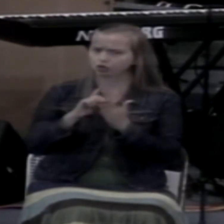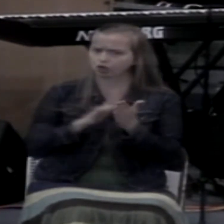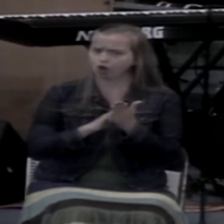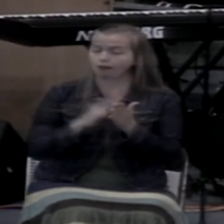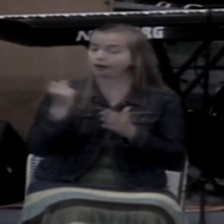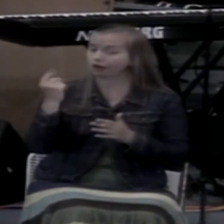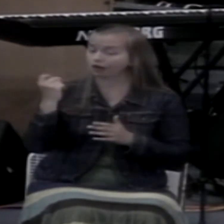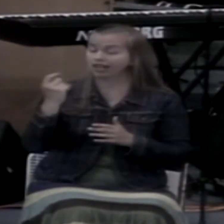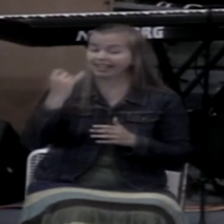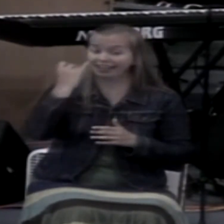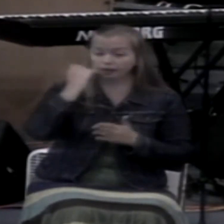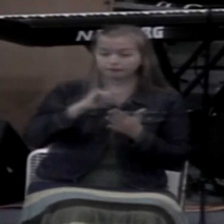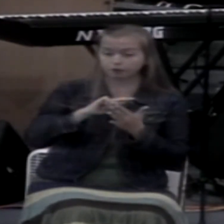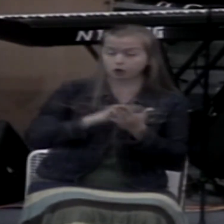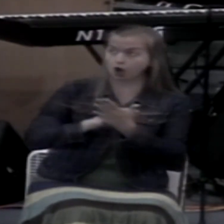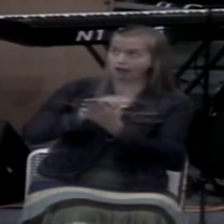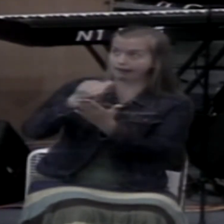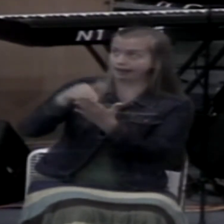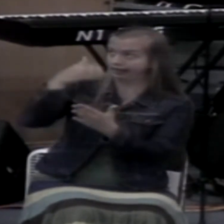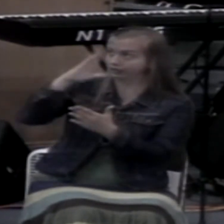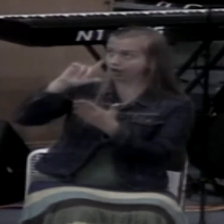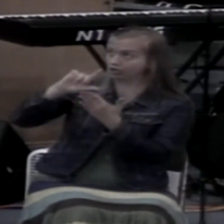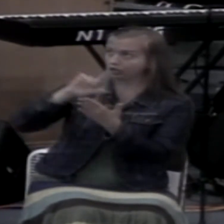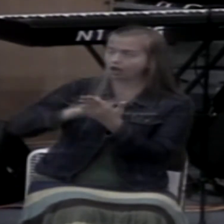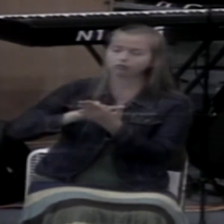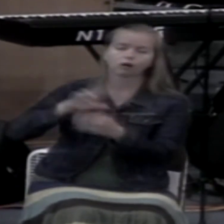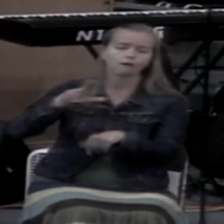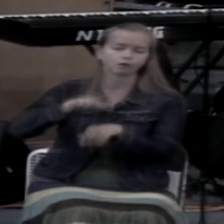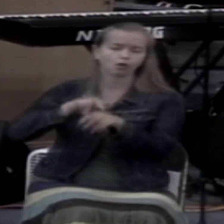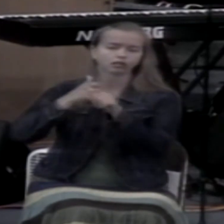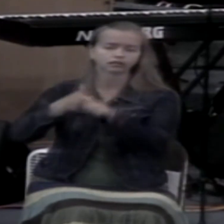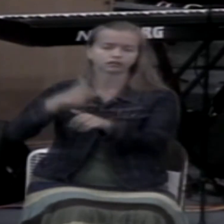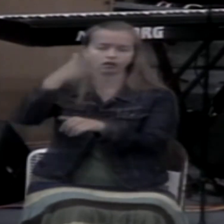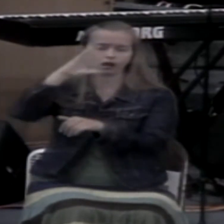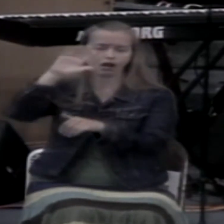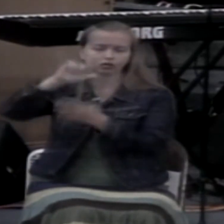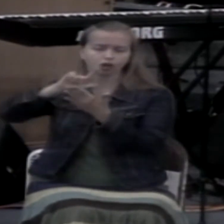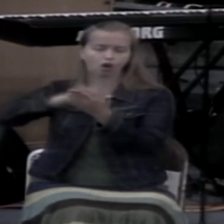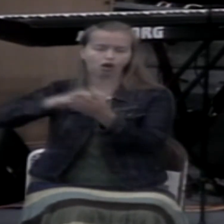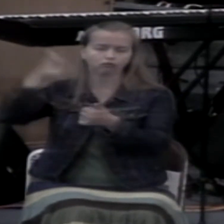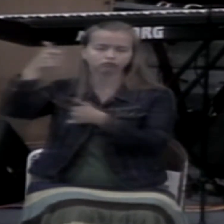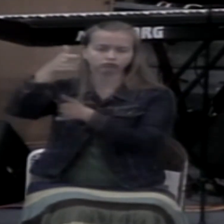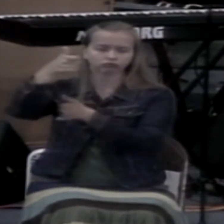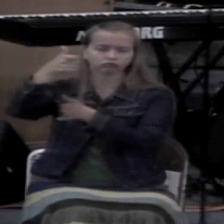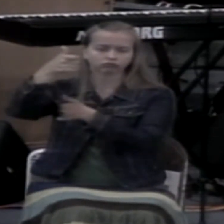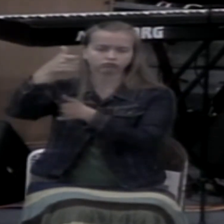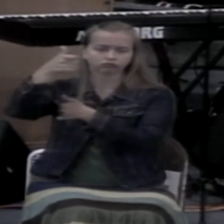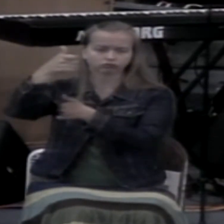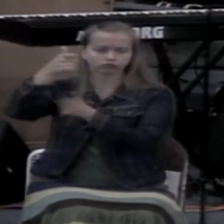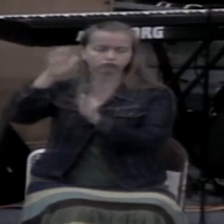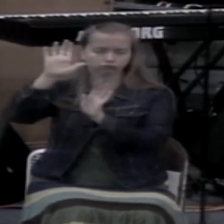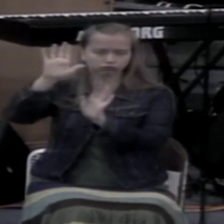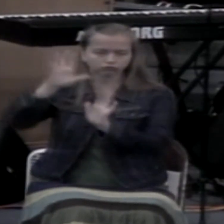because, you know, somebody says you can't preach the gospel, you got to preach the gospel. Somebody says you can't witness, you got to witness.